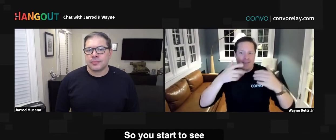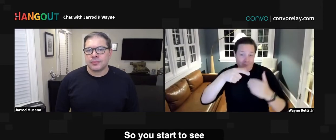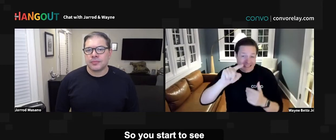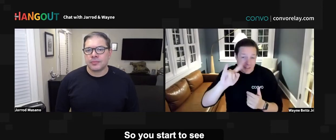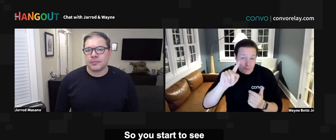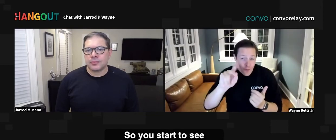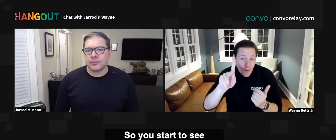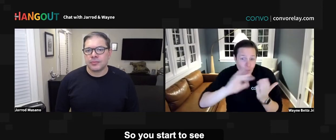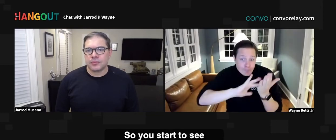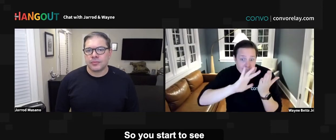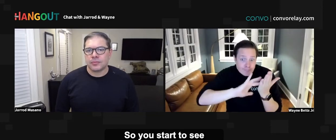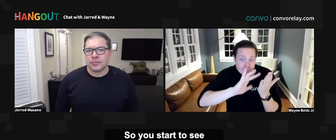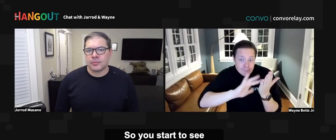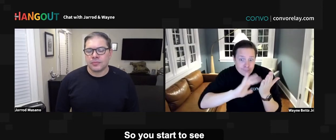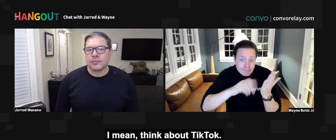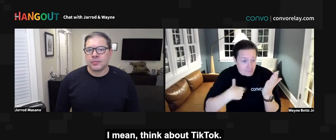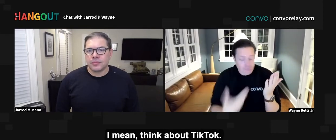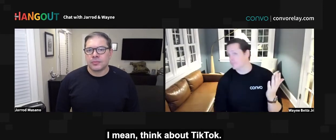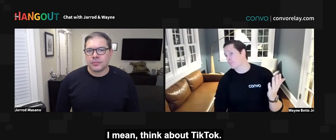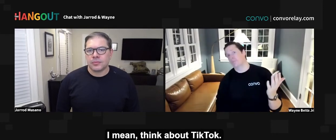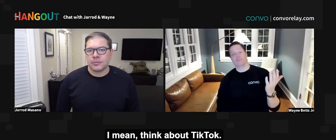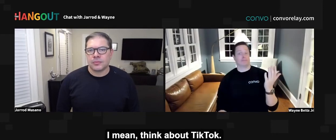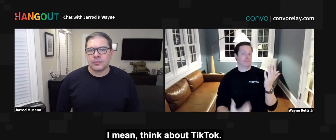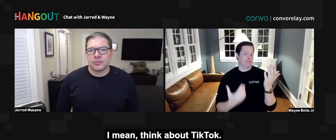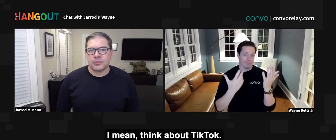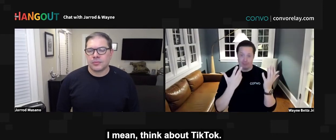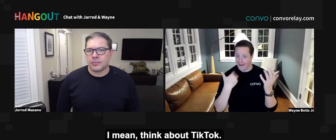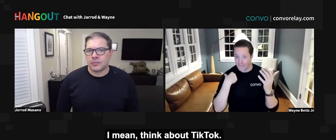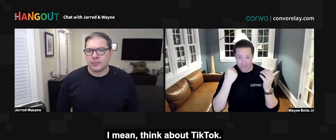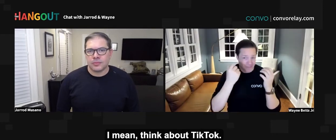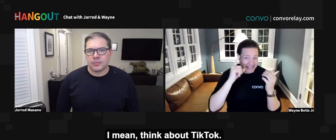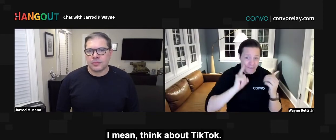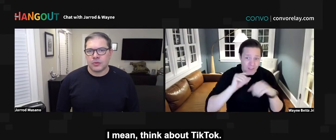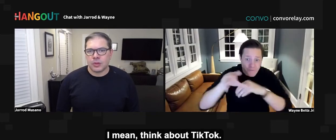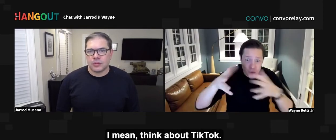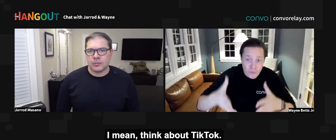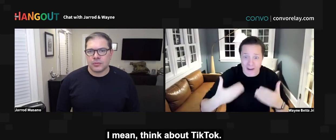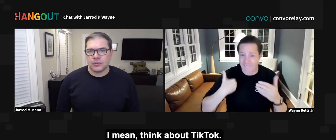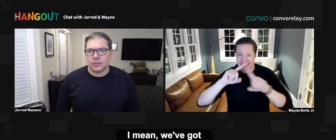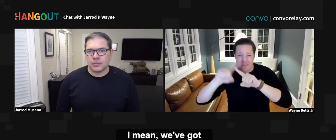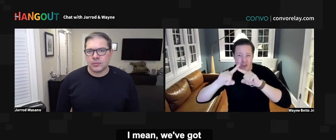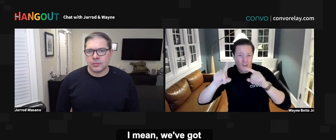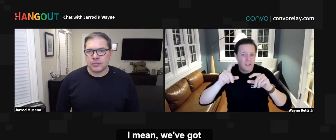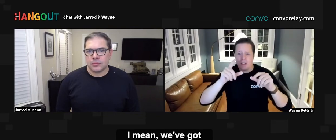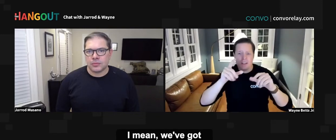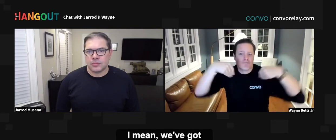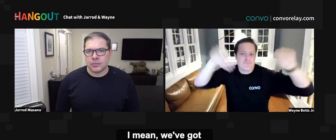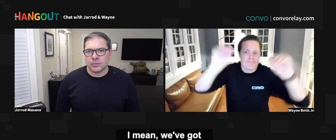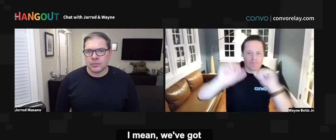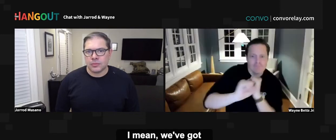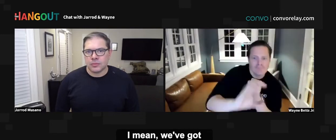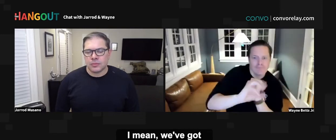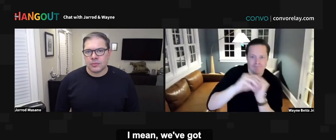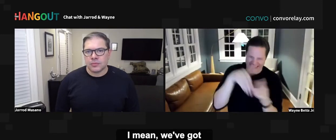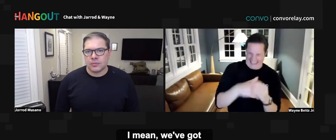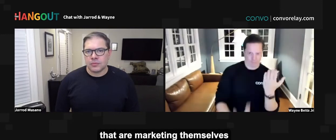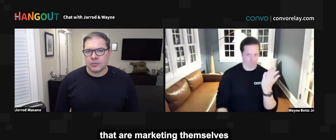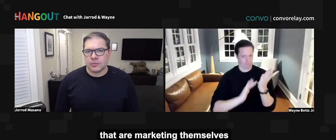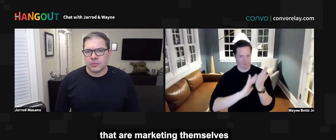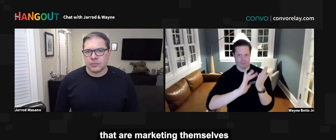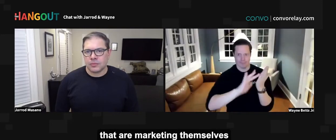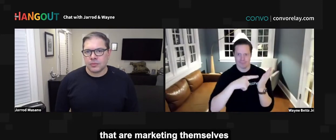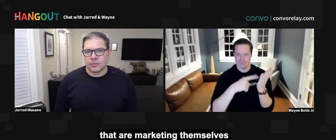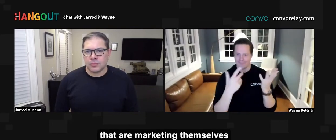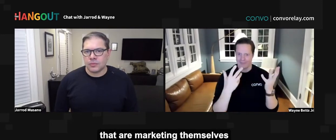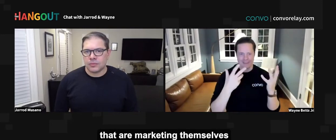to see different ideas popping up. Think about TikTok, mind blowing. I mean, we've got deaf actors on TikTok